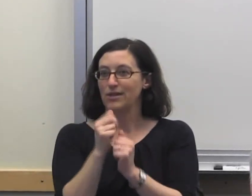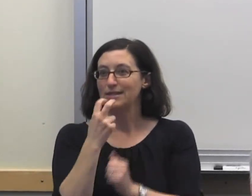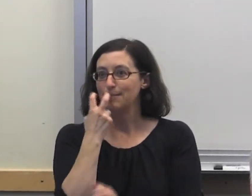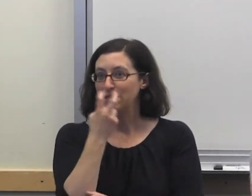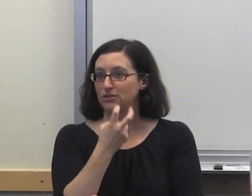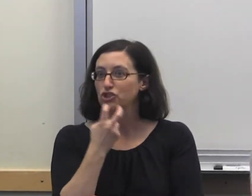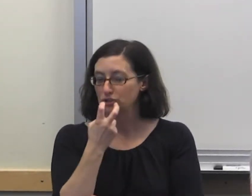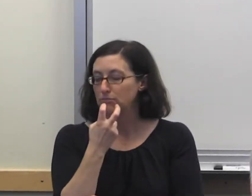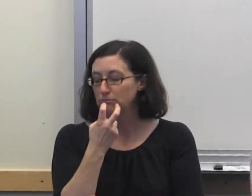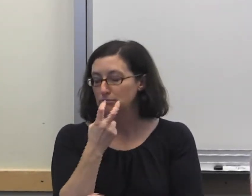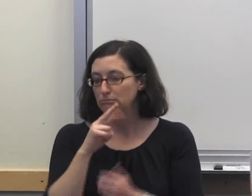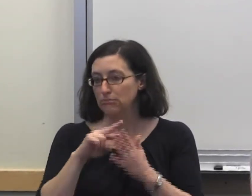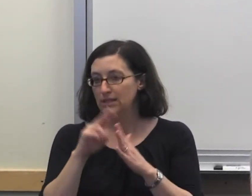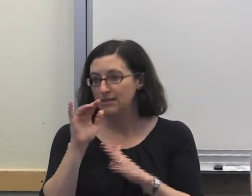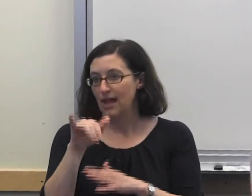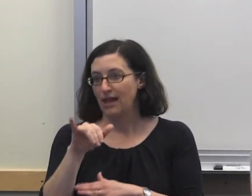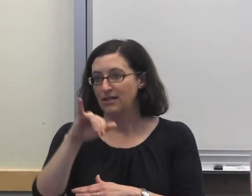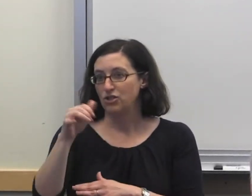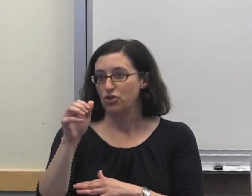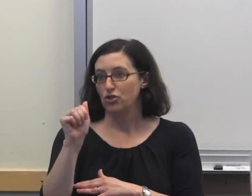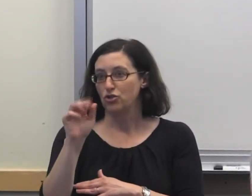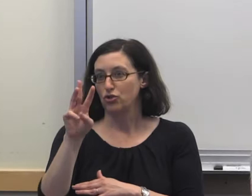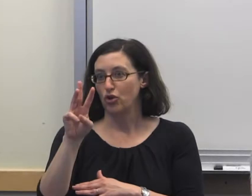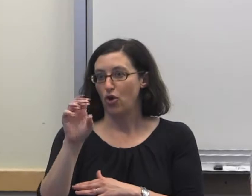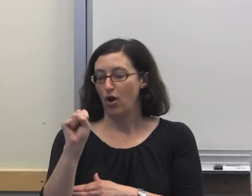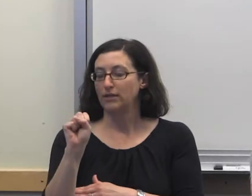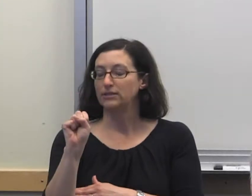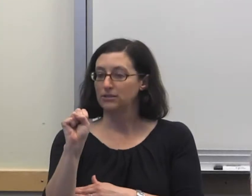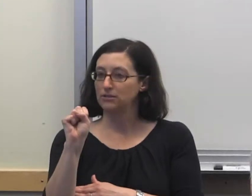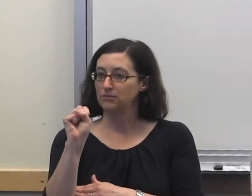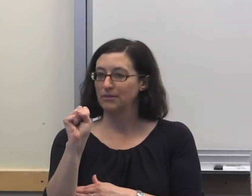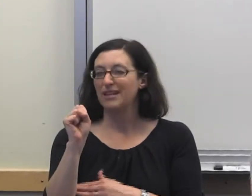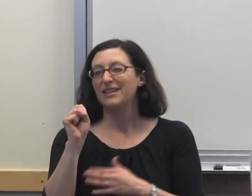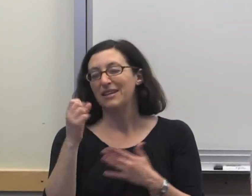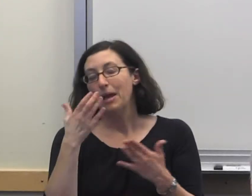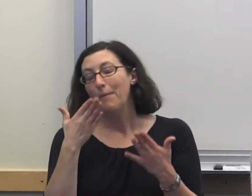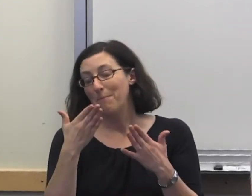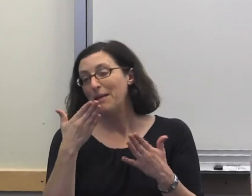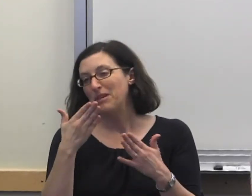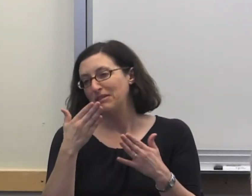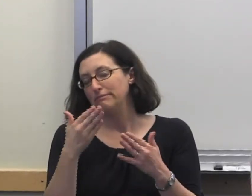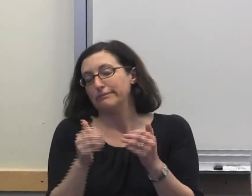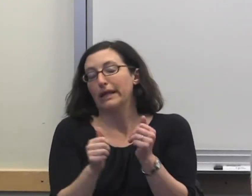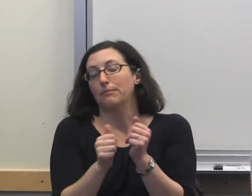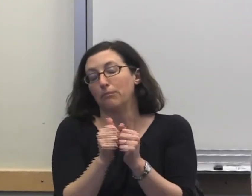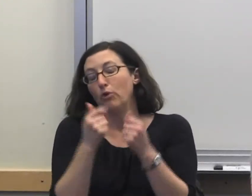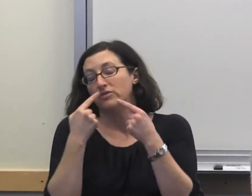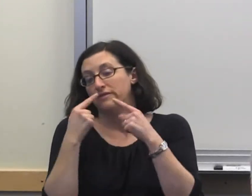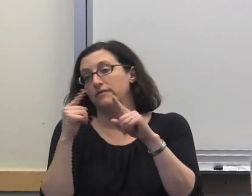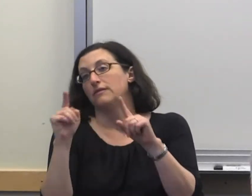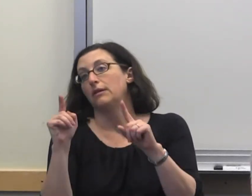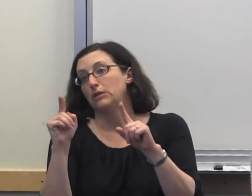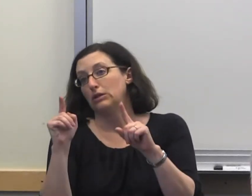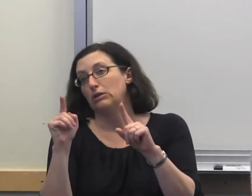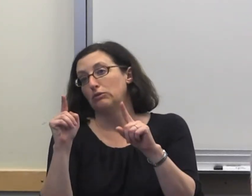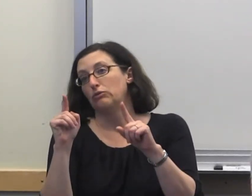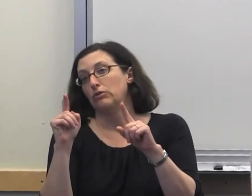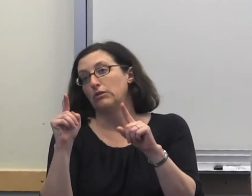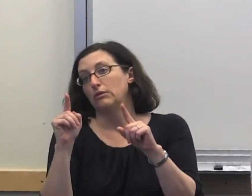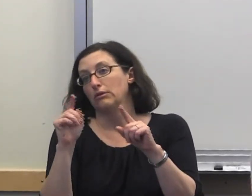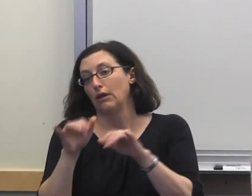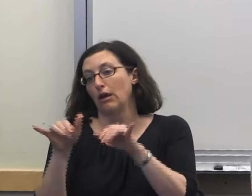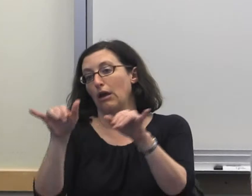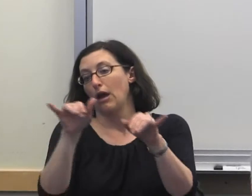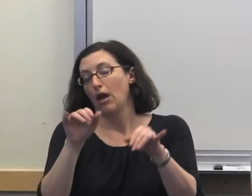and it's, I'd say, probably one of the better known or better used or